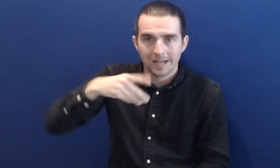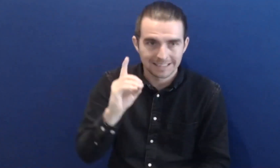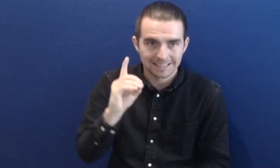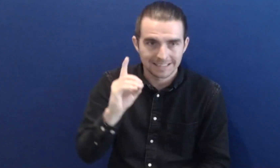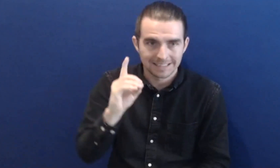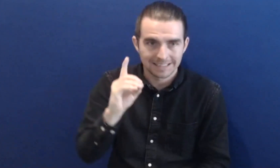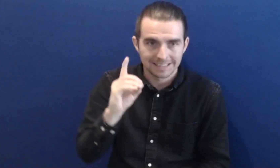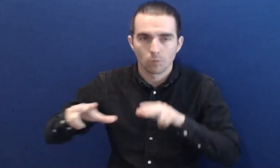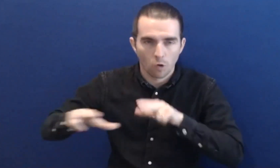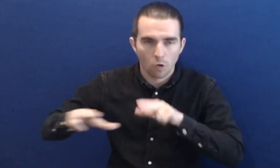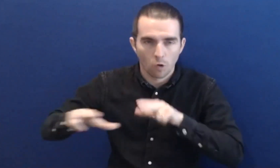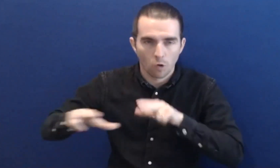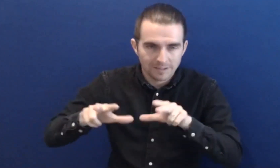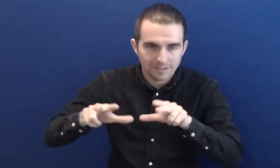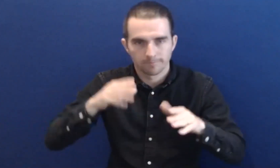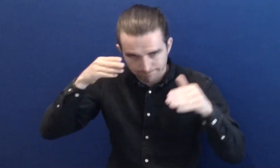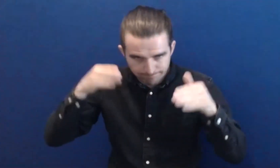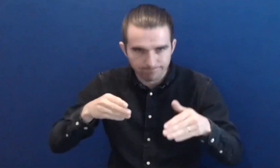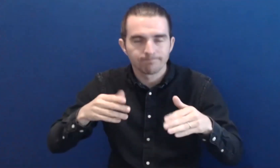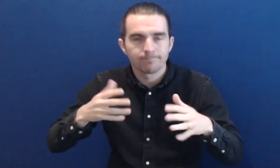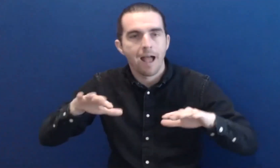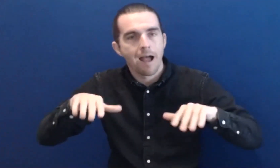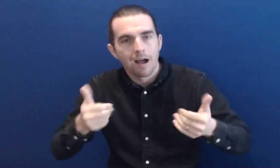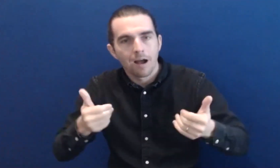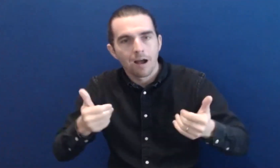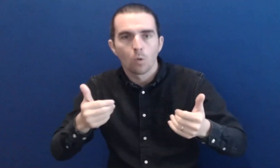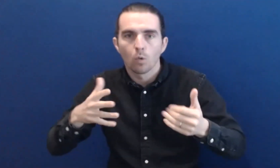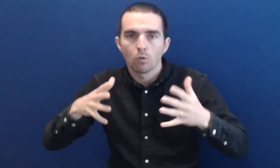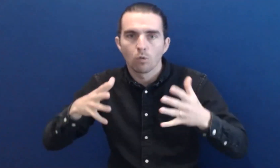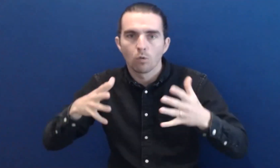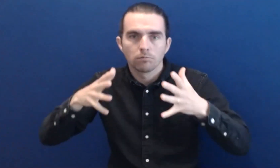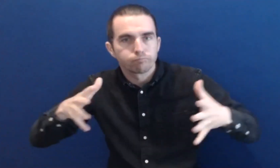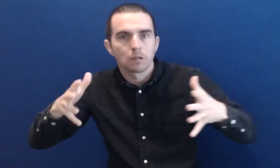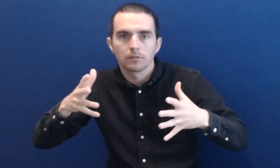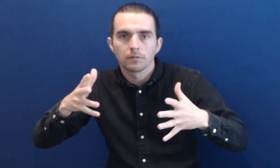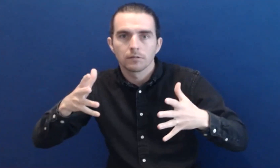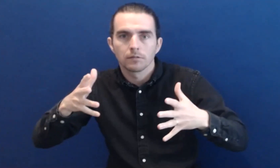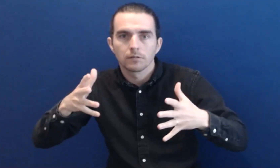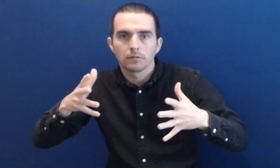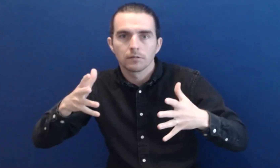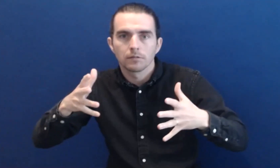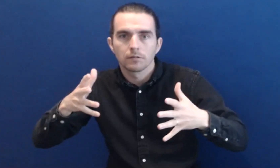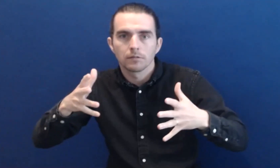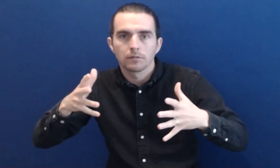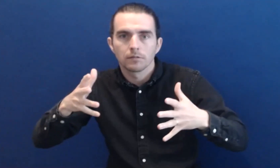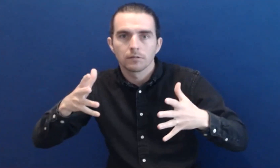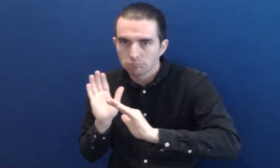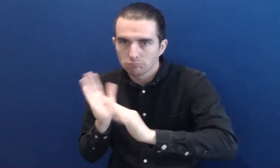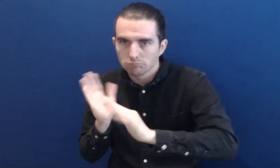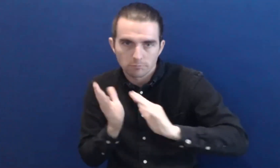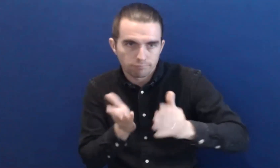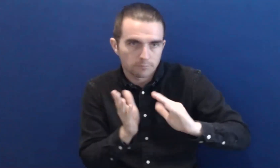We do work closely with the CBM, an IDDC member in our region, both New Zealand